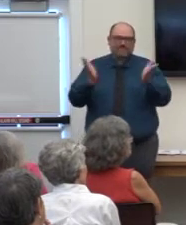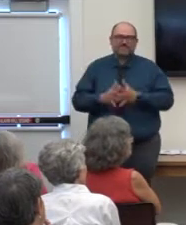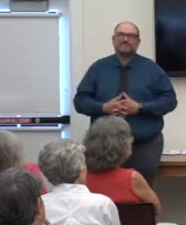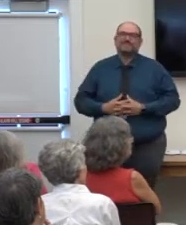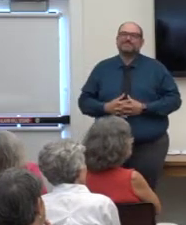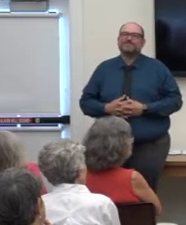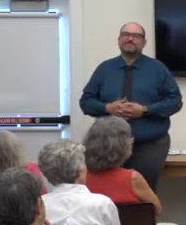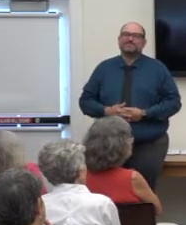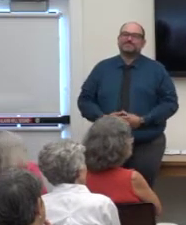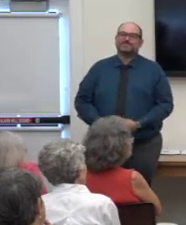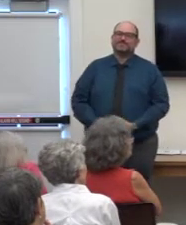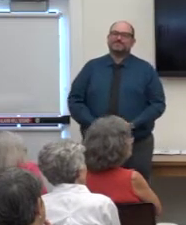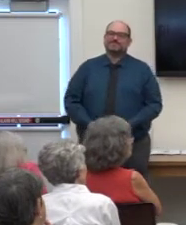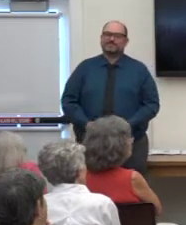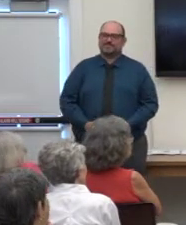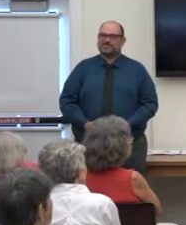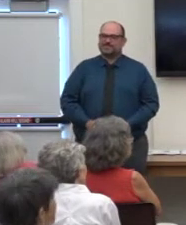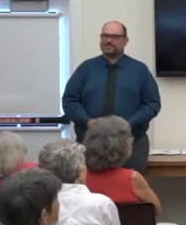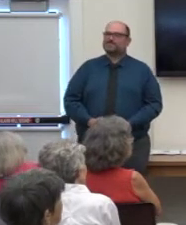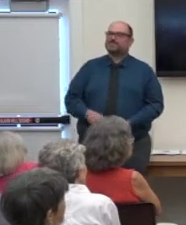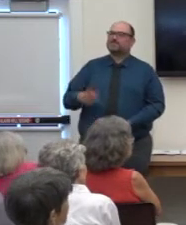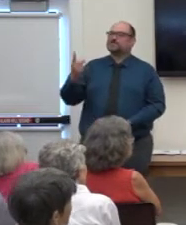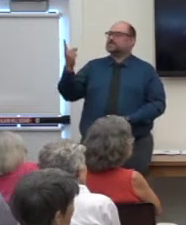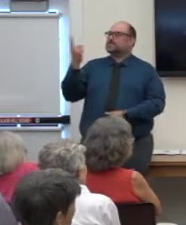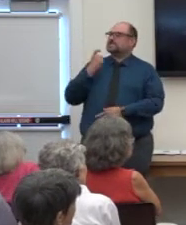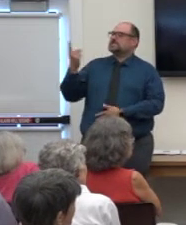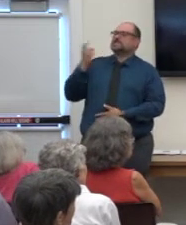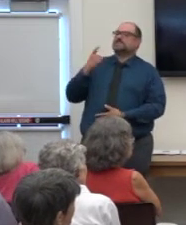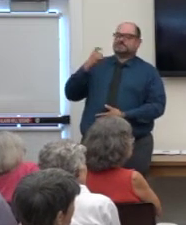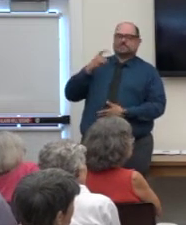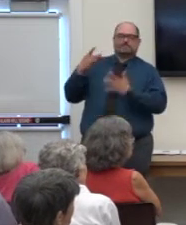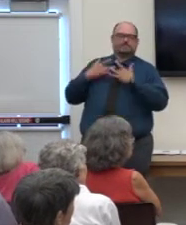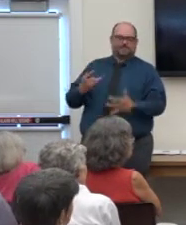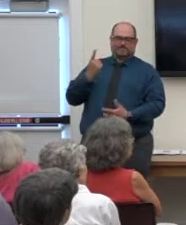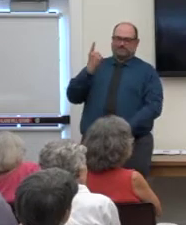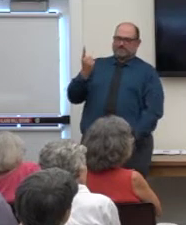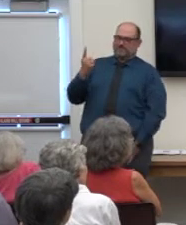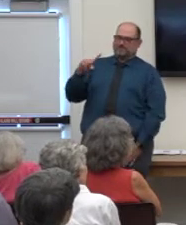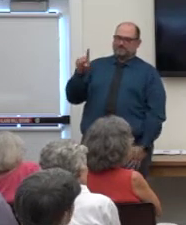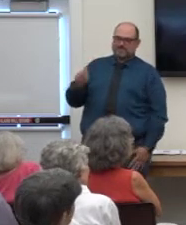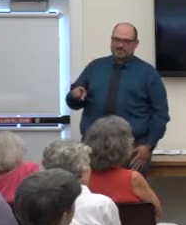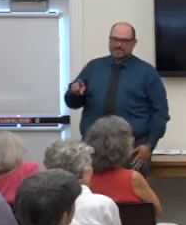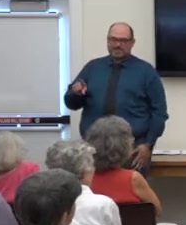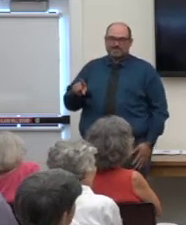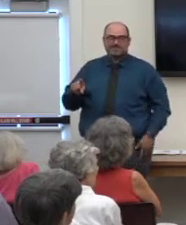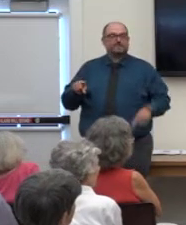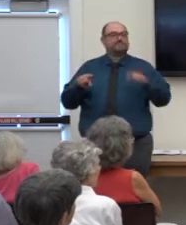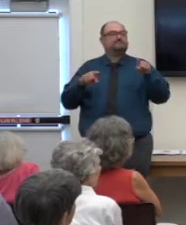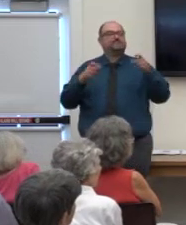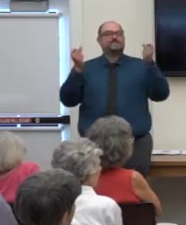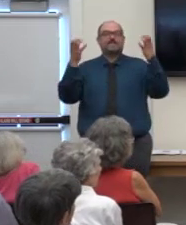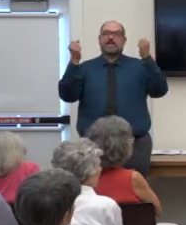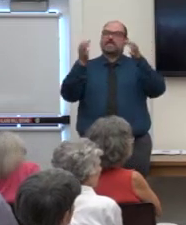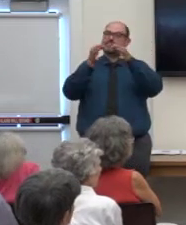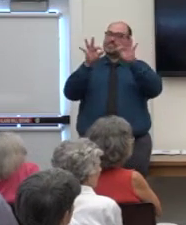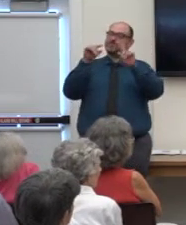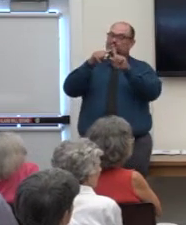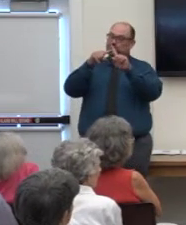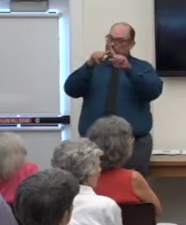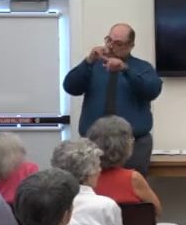One of the questions that people often ask me is sign language universal? And I just wanted to show you in a really concrete